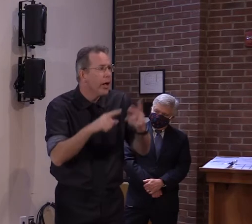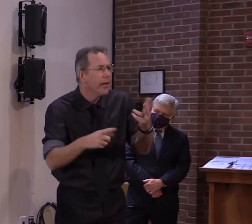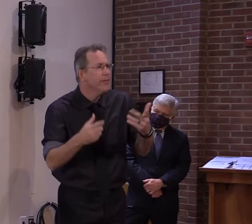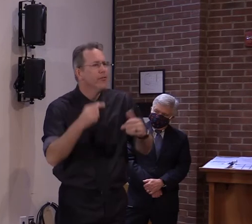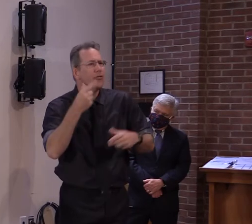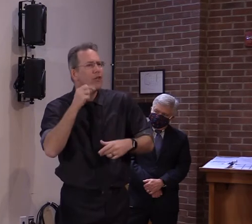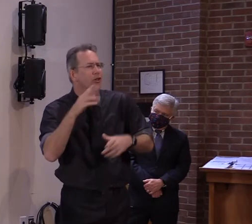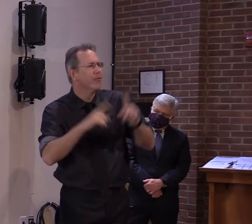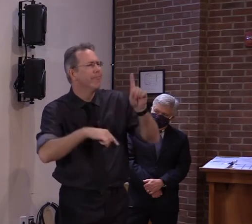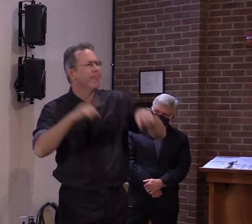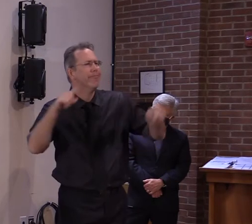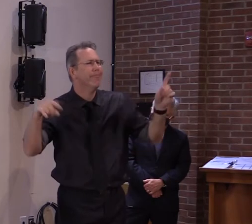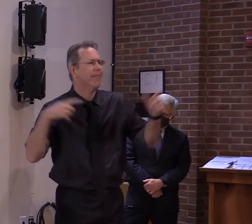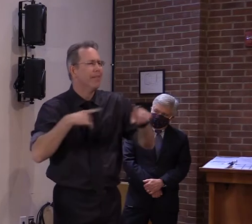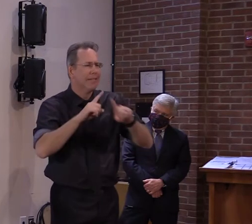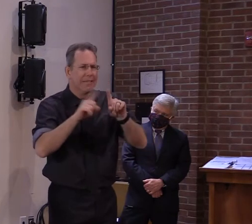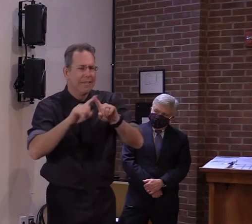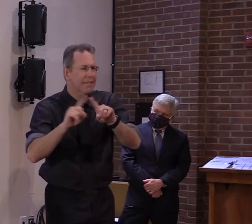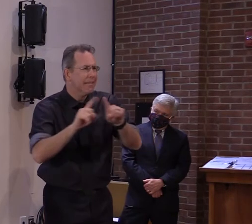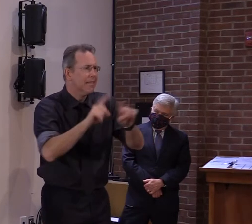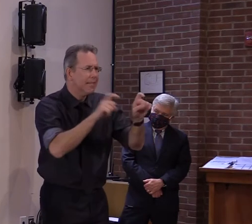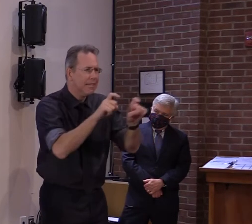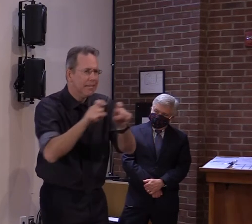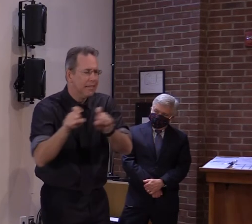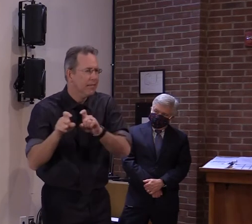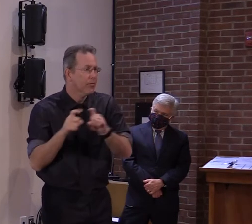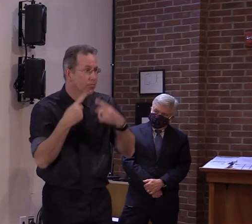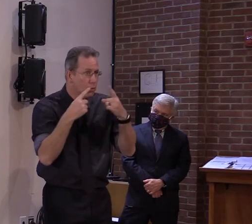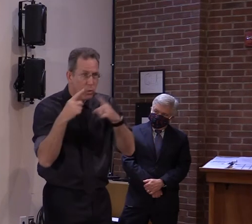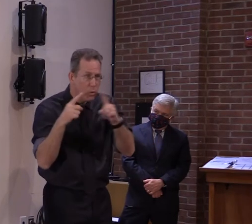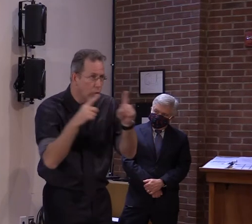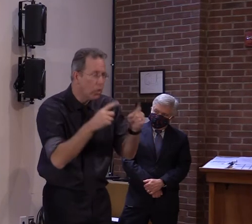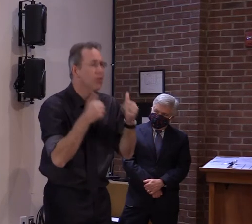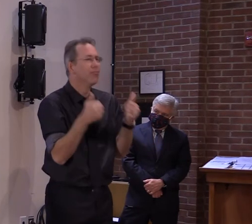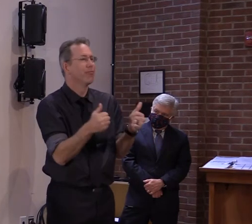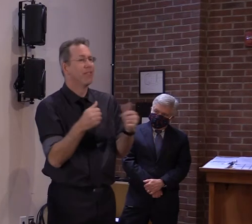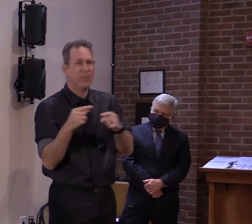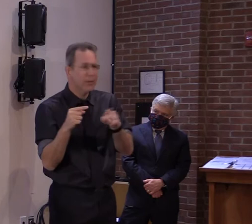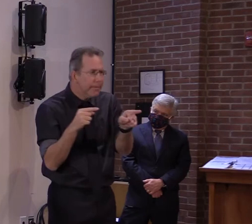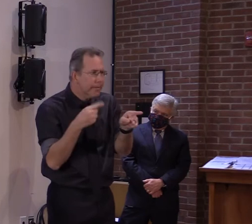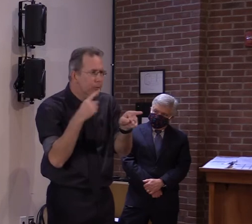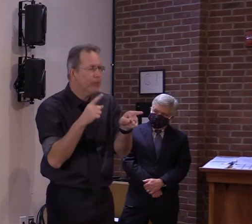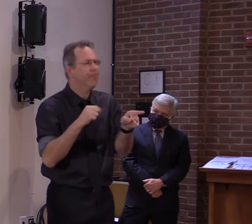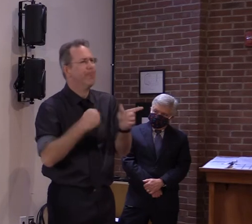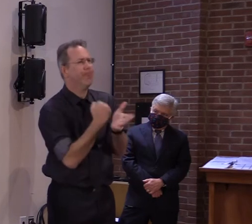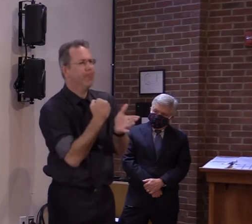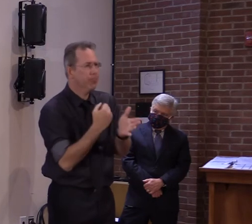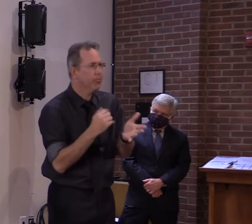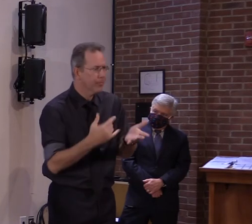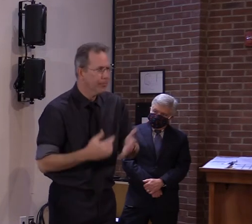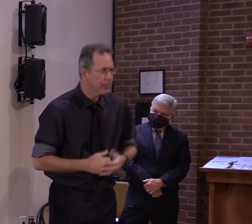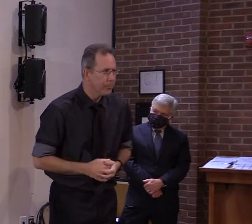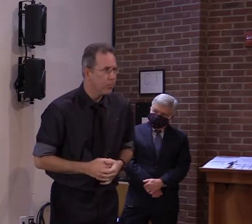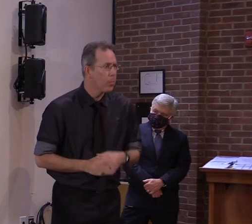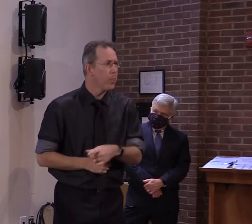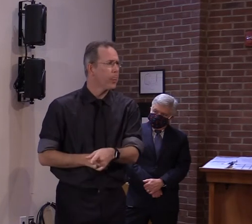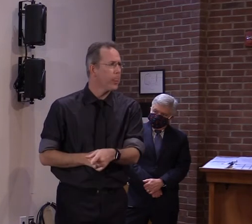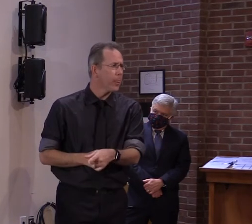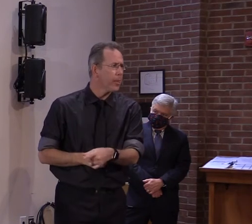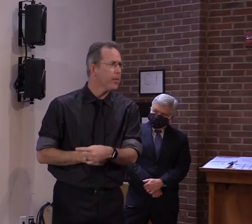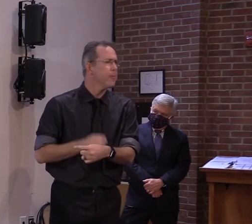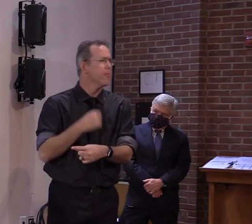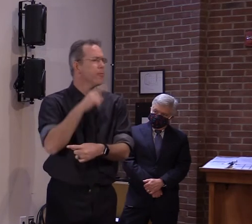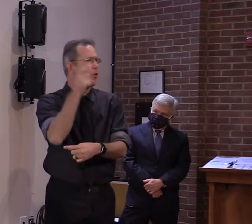Thank you. I just want to clarify one thing just to be sure, and maybe Commissioner Sherling can answer part of that,